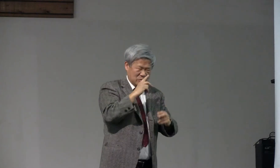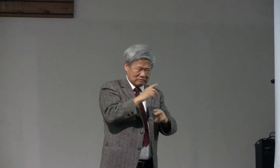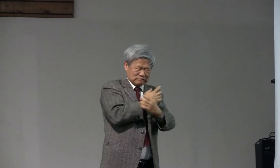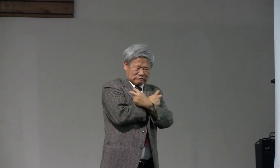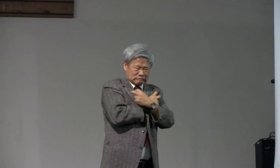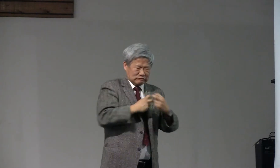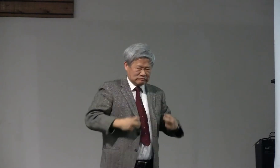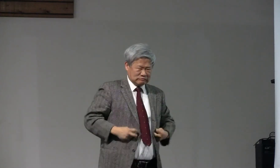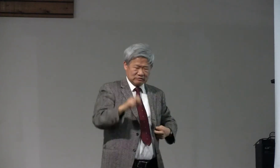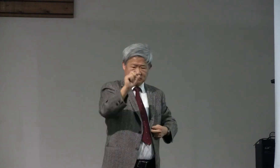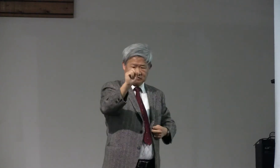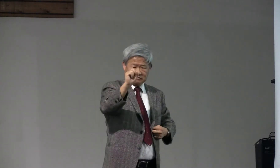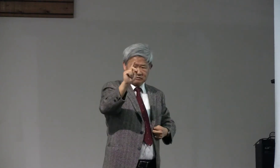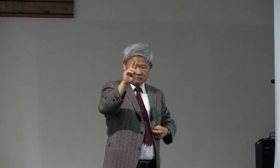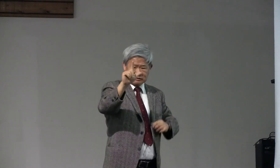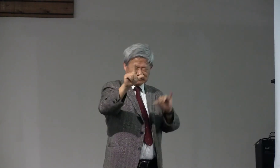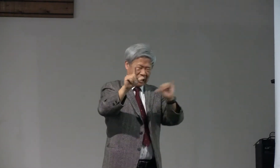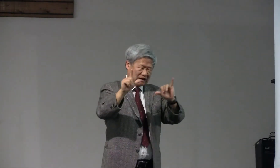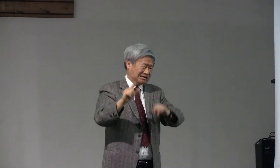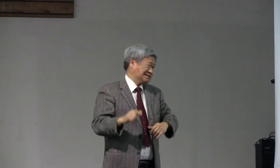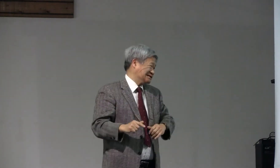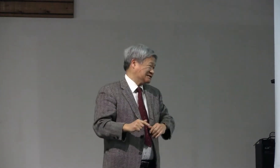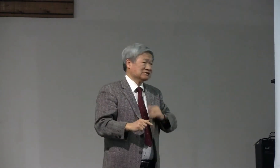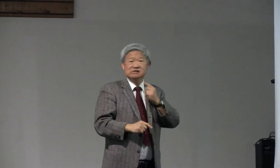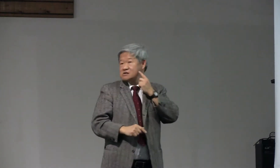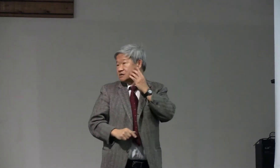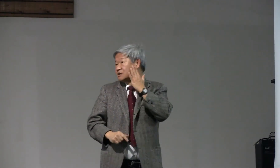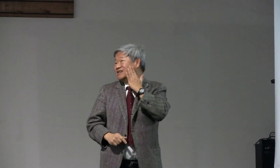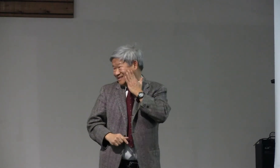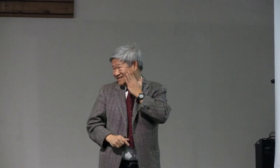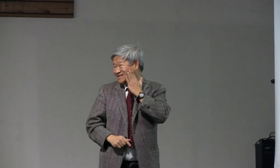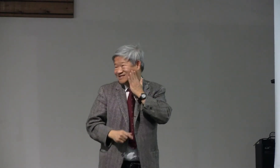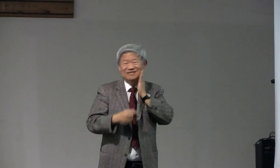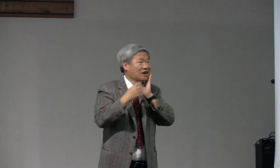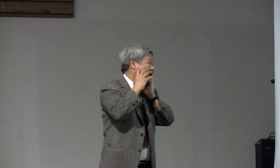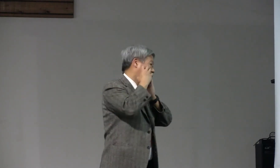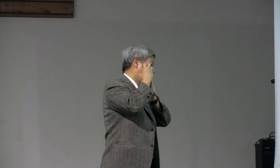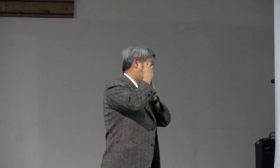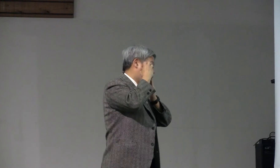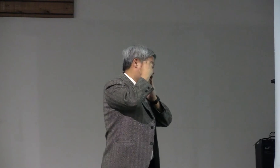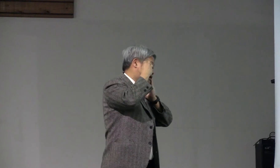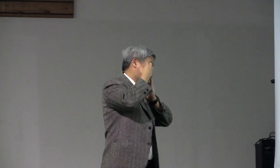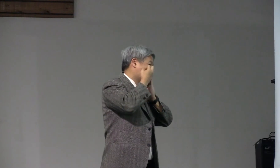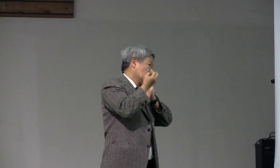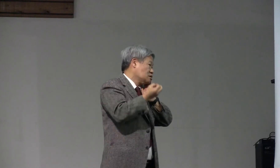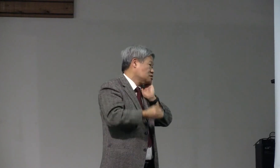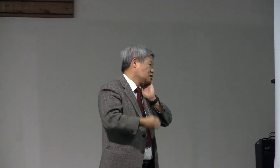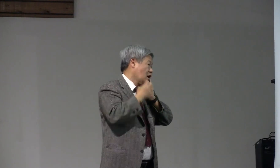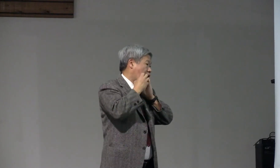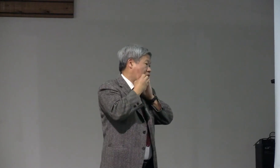You may have seen pictures of people with leprosy, and part of their